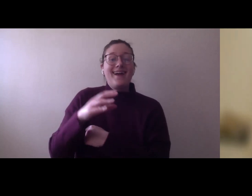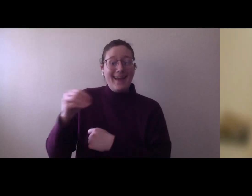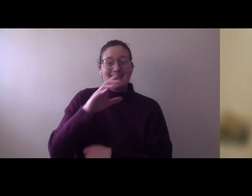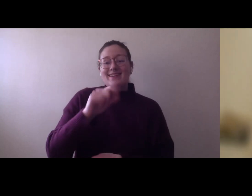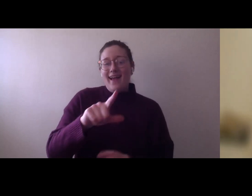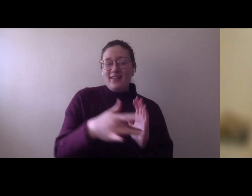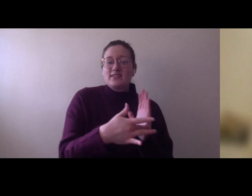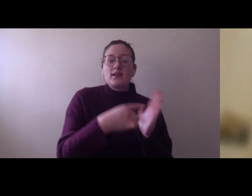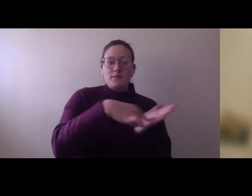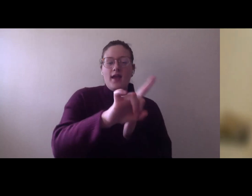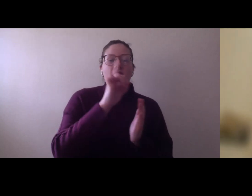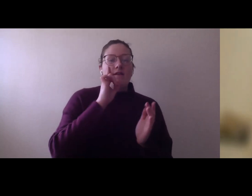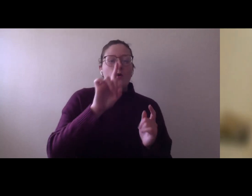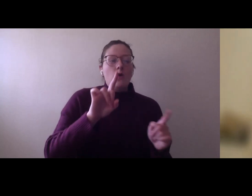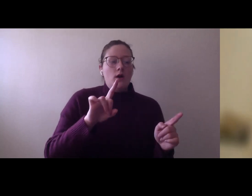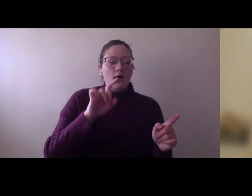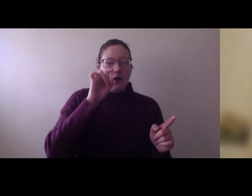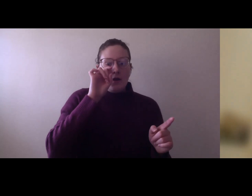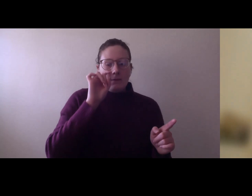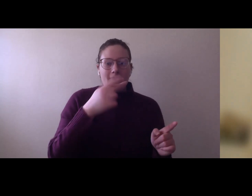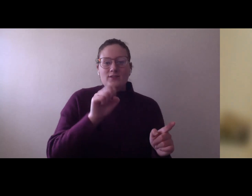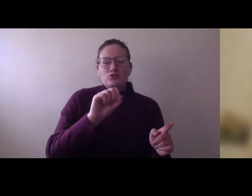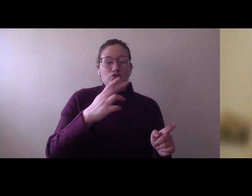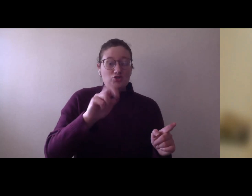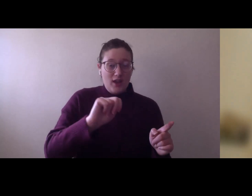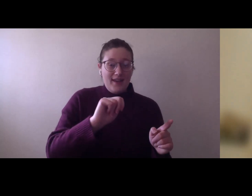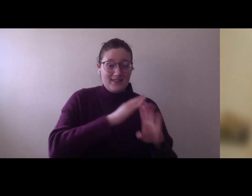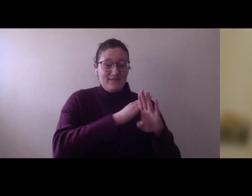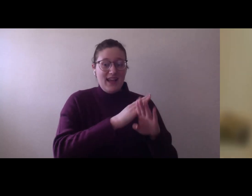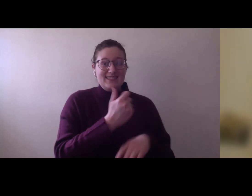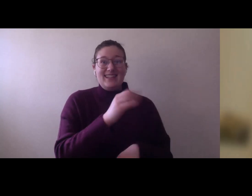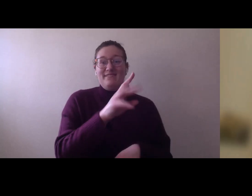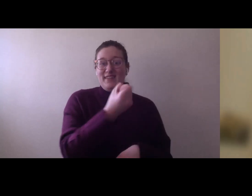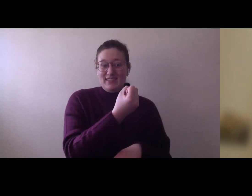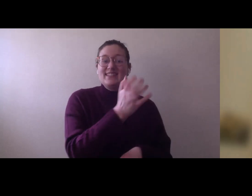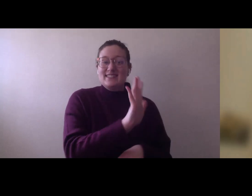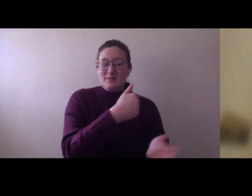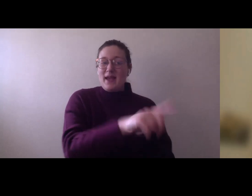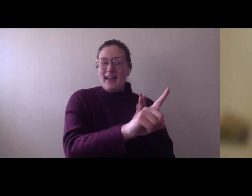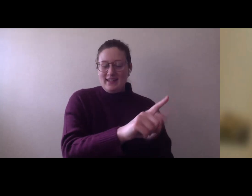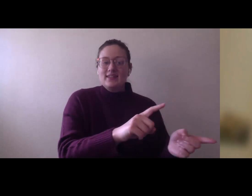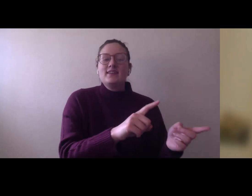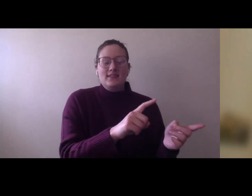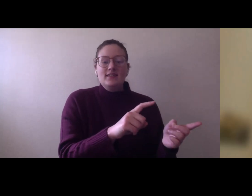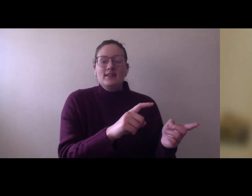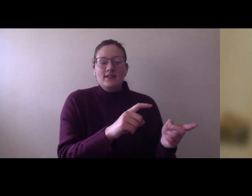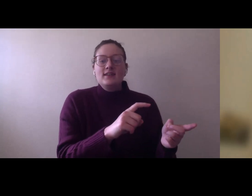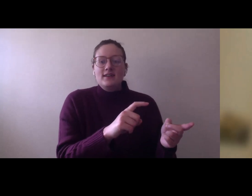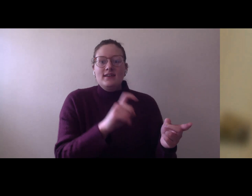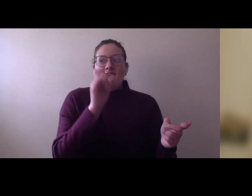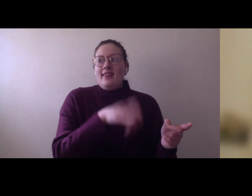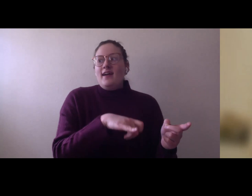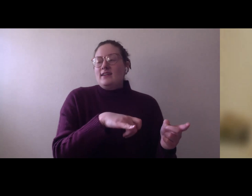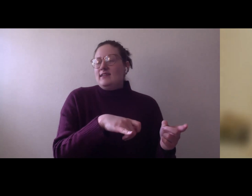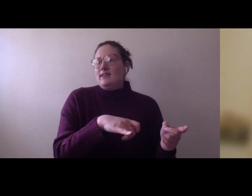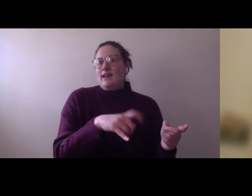did pay for H.S. Chen's defense costs in the 1950s. And in that case, it was even, I would